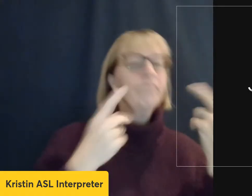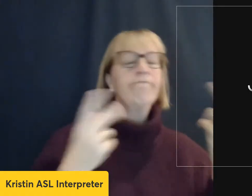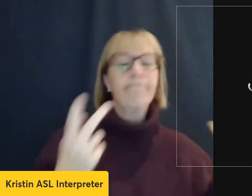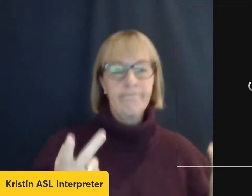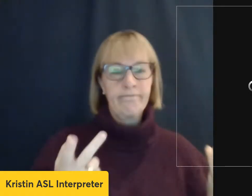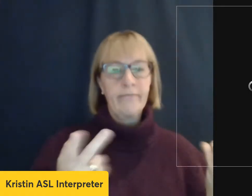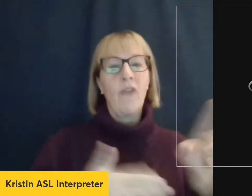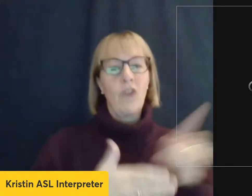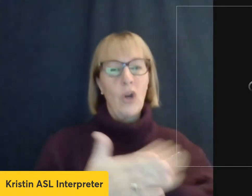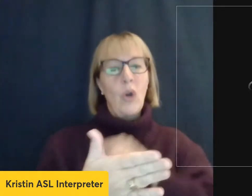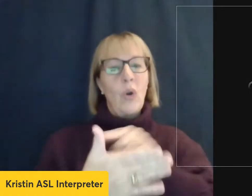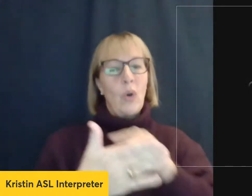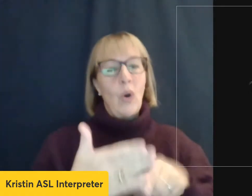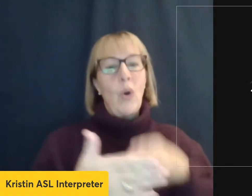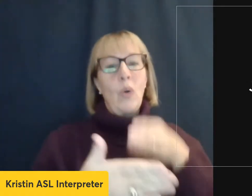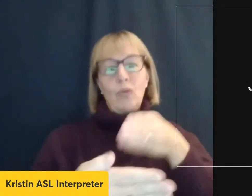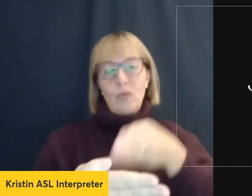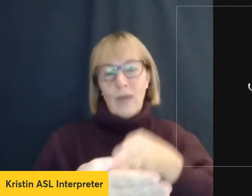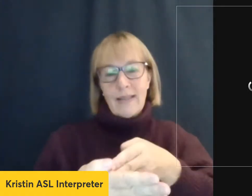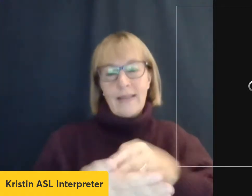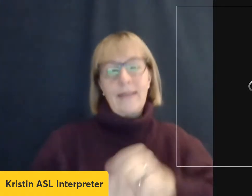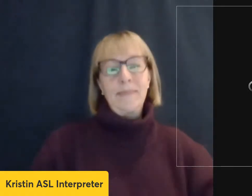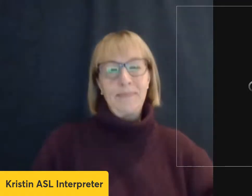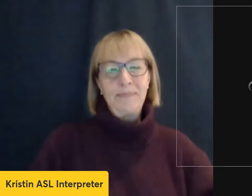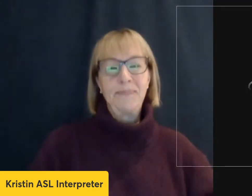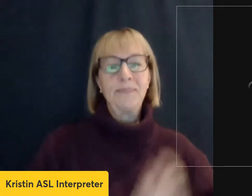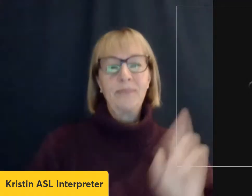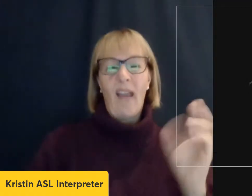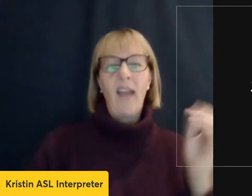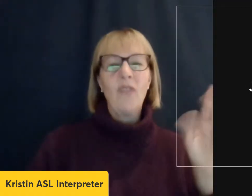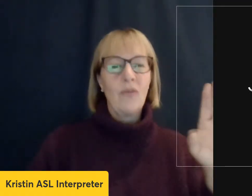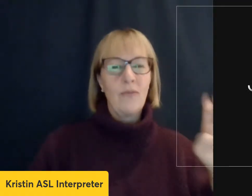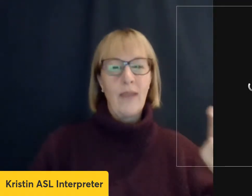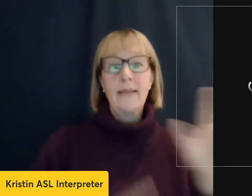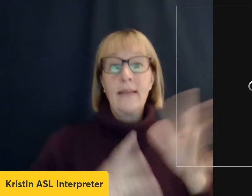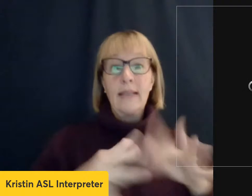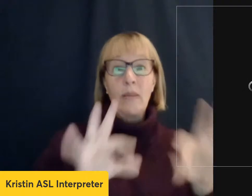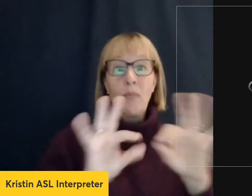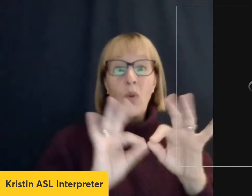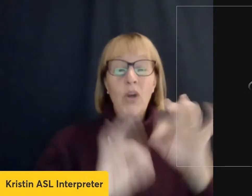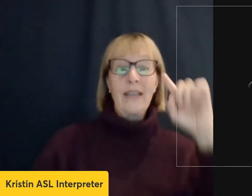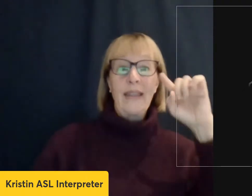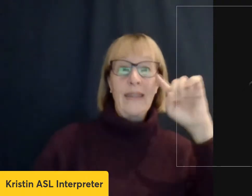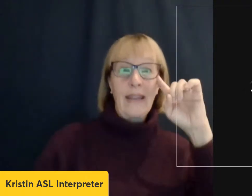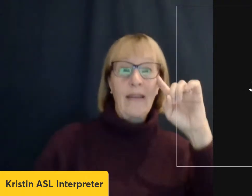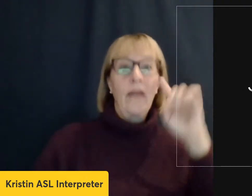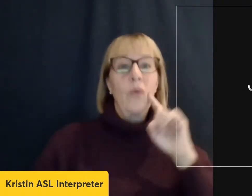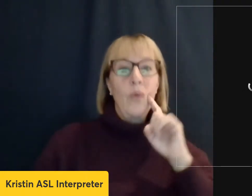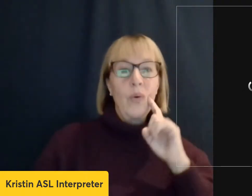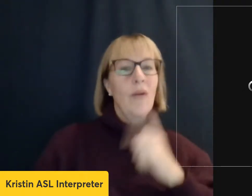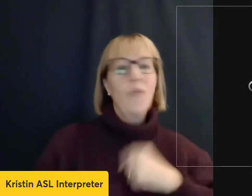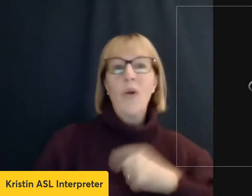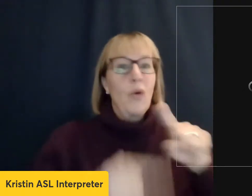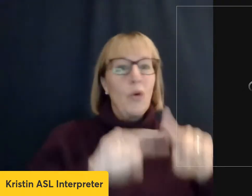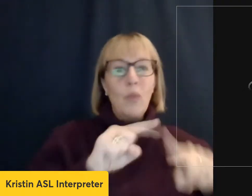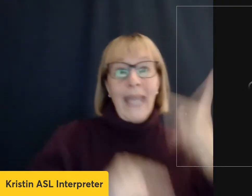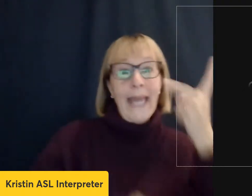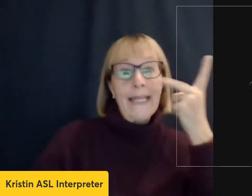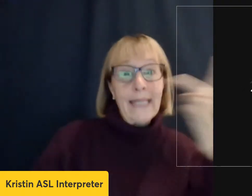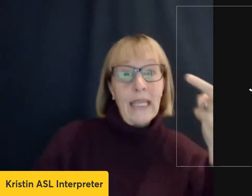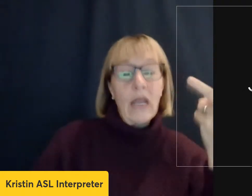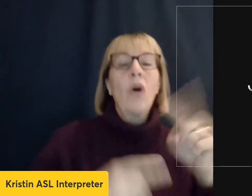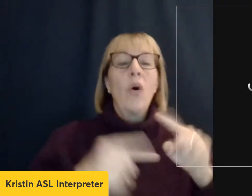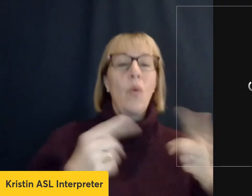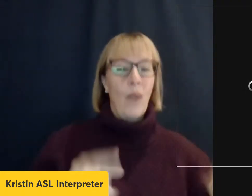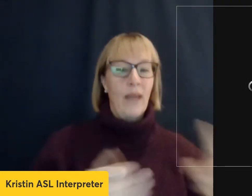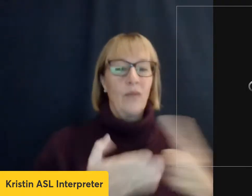of racism. And I think it's important to think about the invisible when we discuss pulmonary function